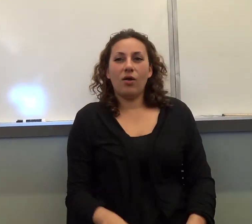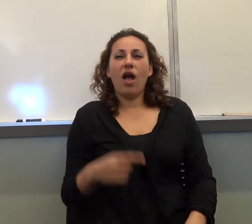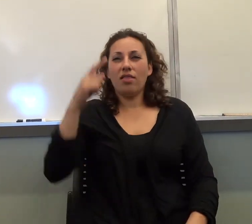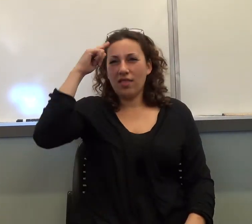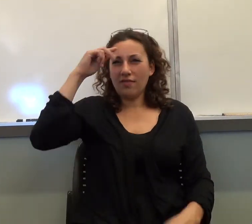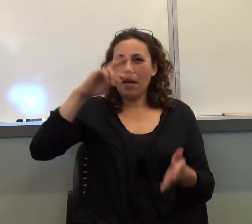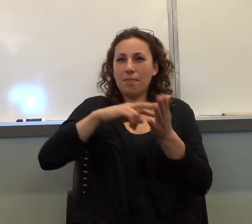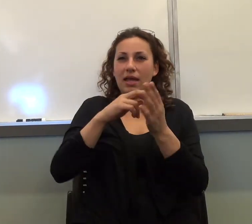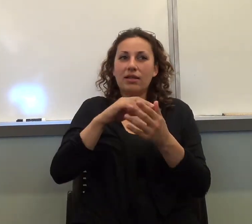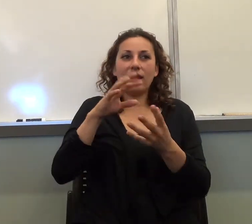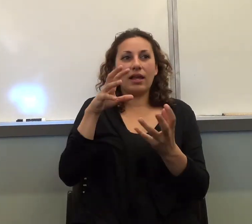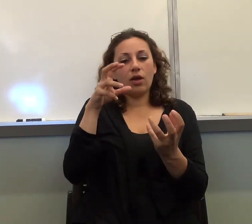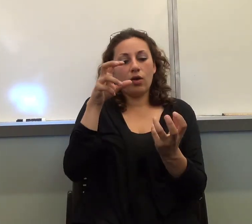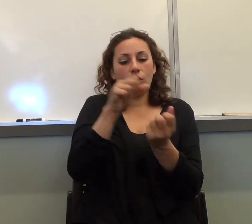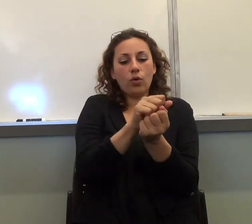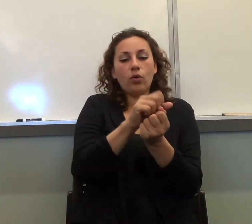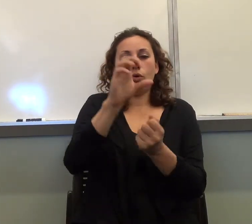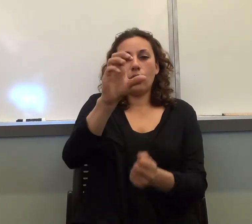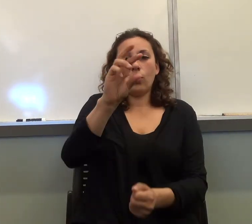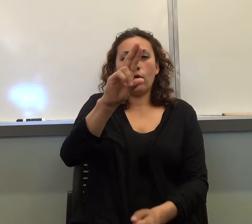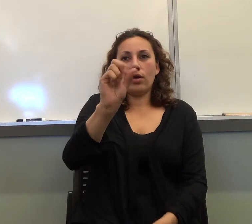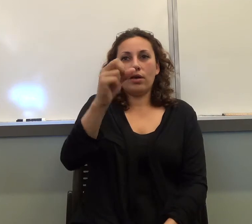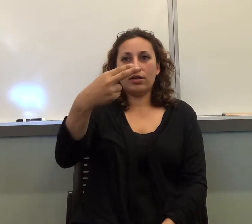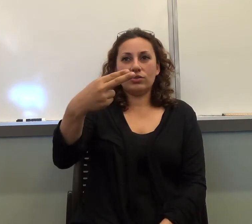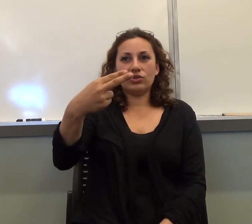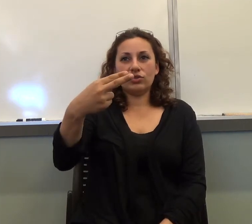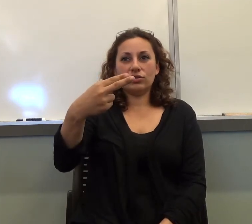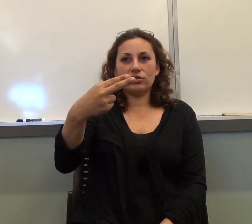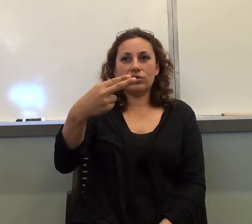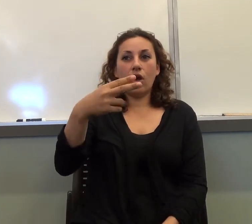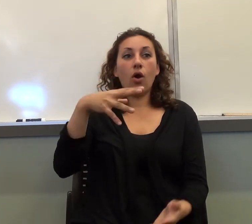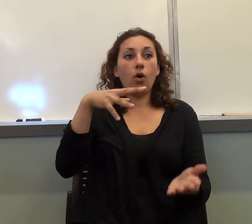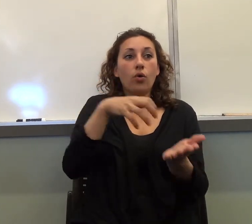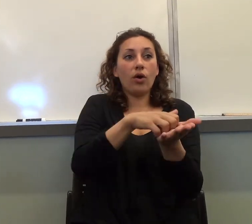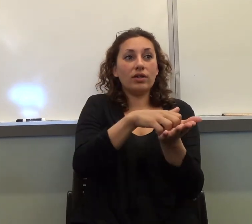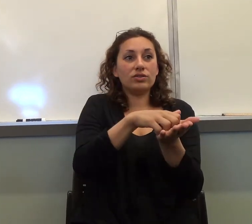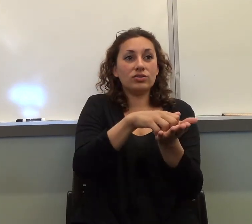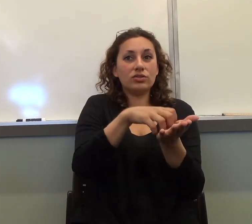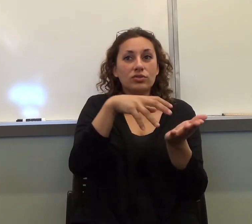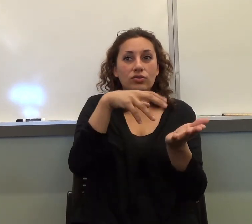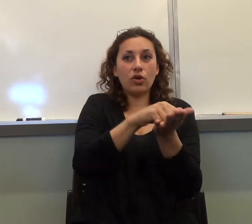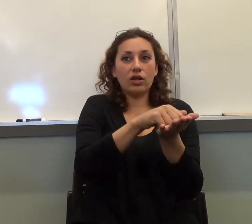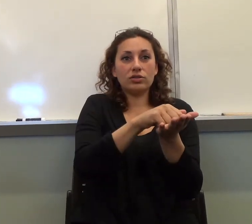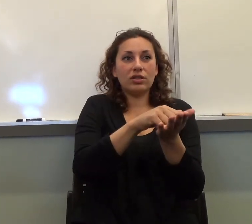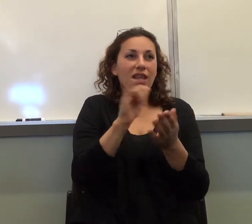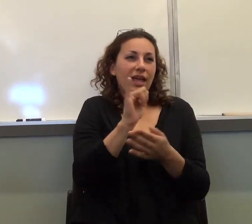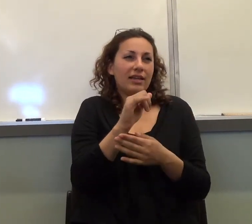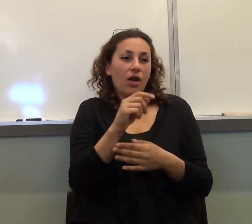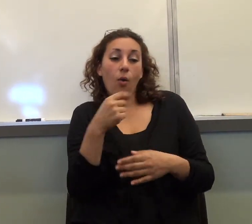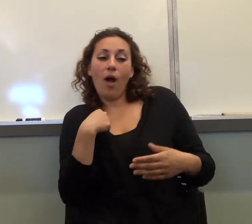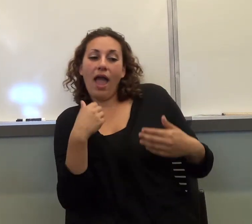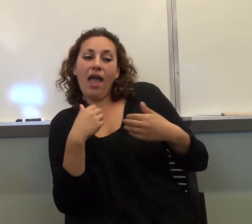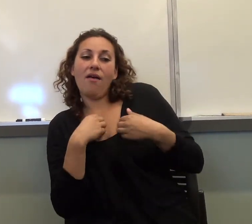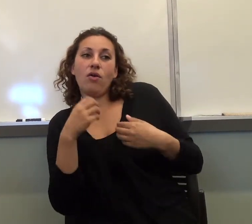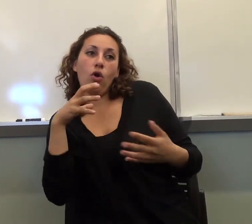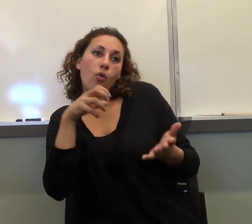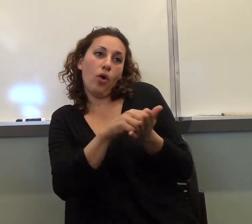Handle the signs first. Positive divided by negative, negative. It's going to be negative. We know it.